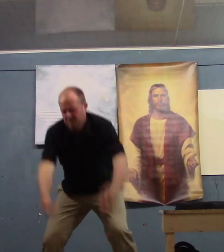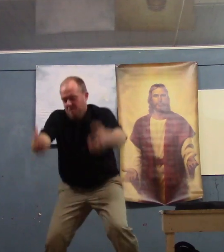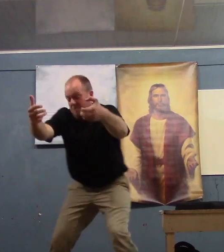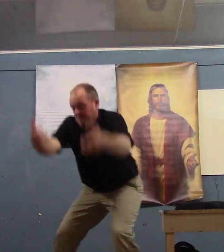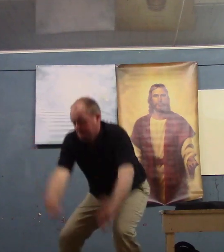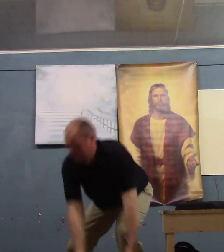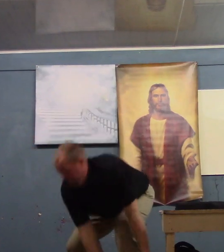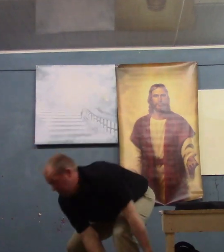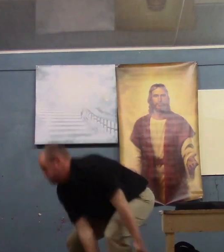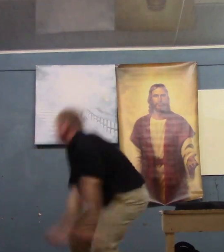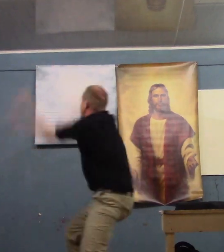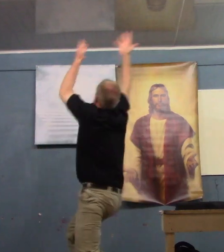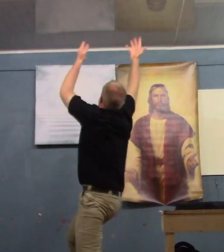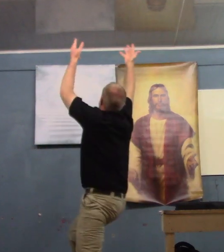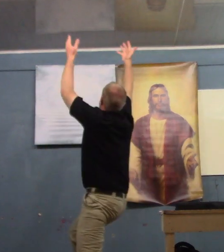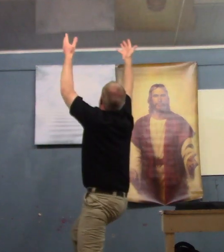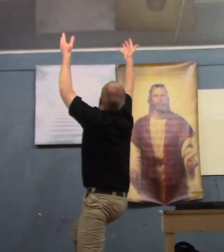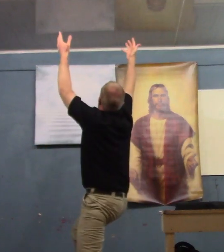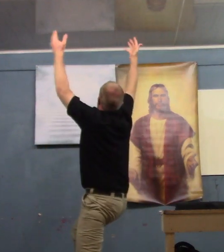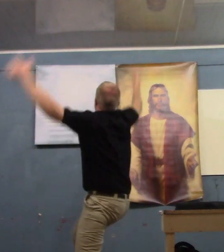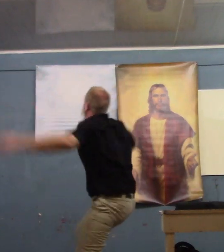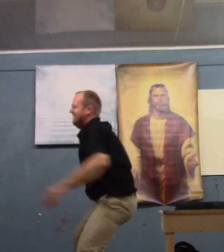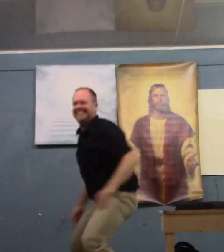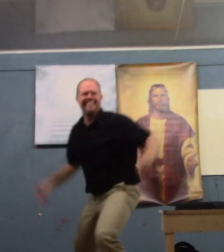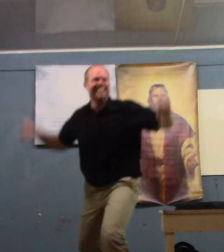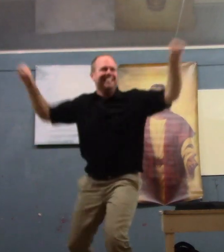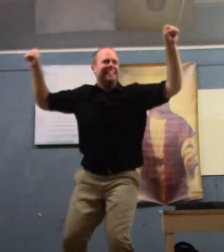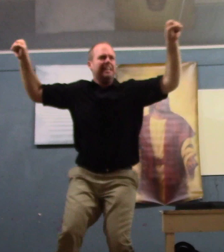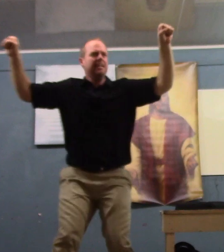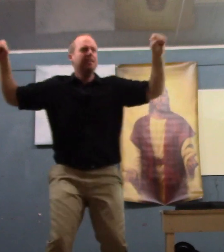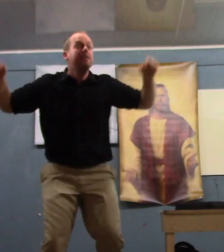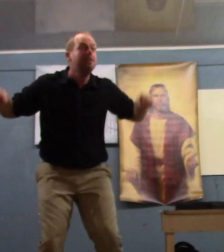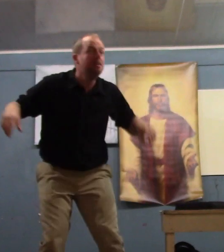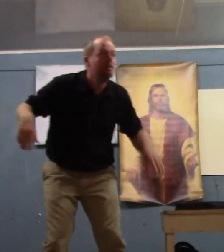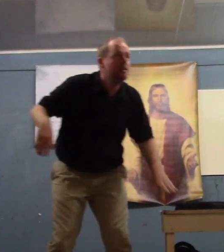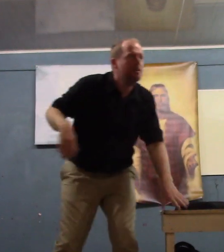So when you die, the person is going to throw you up there. You're going to be there, right?